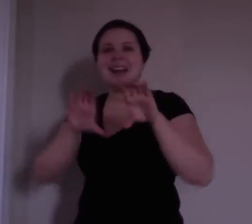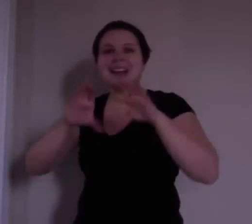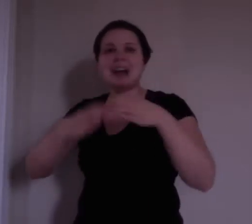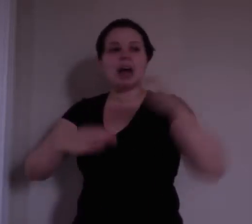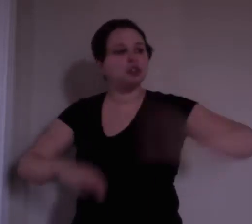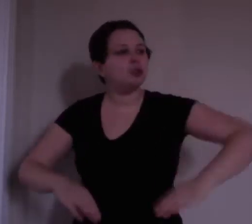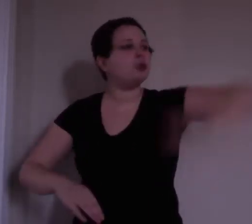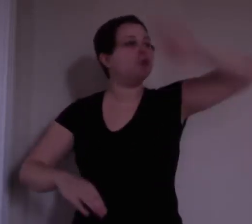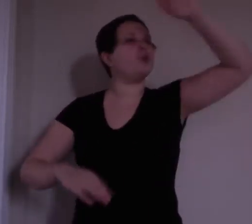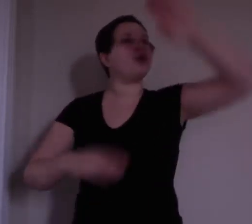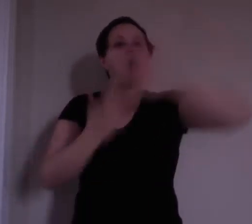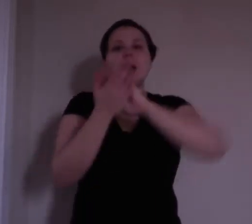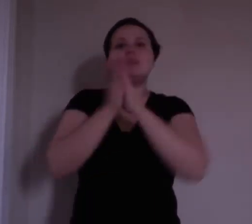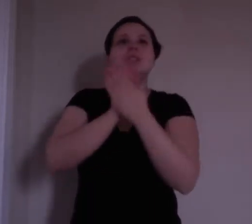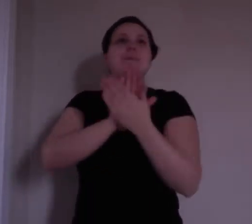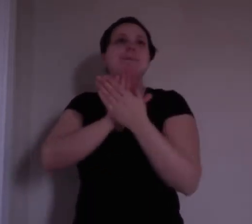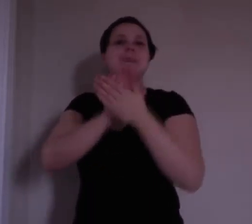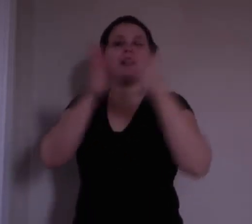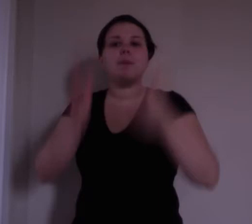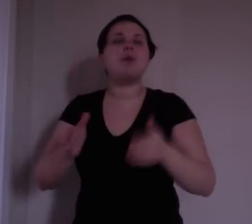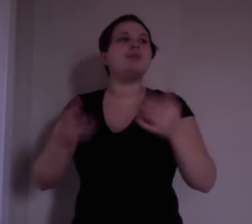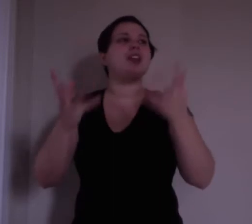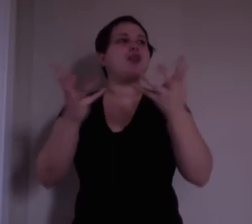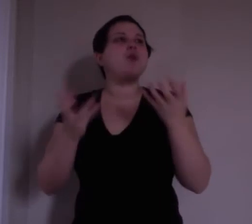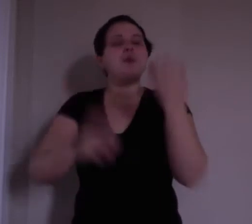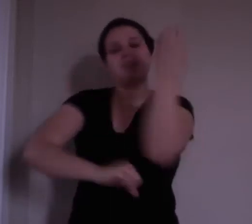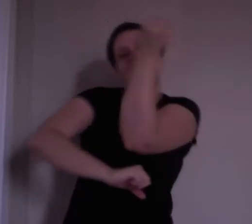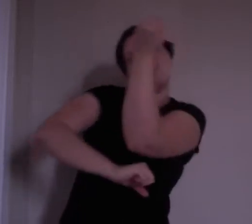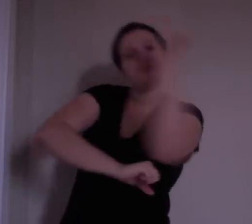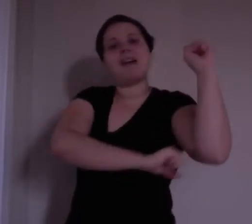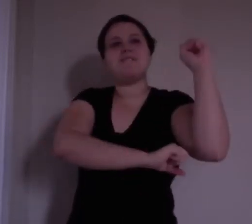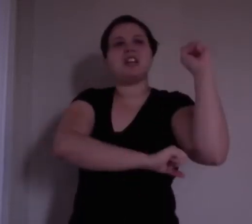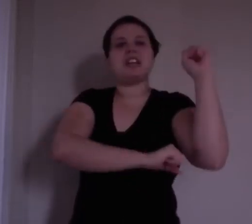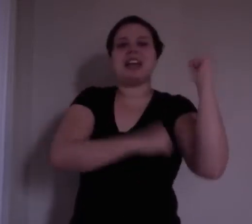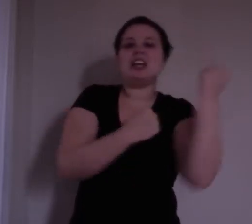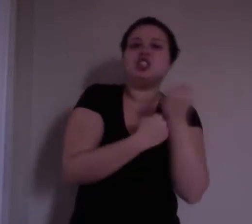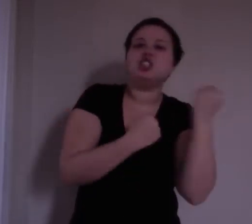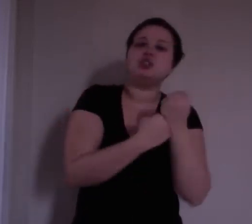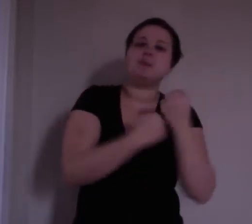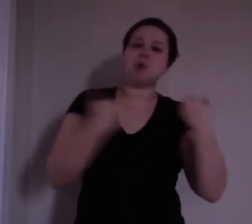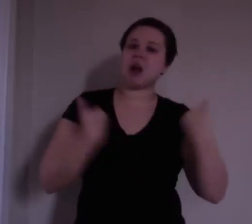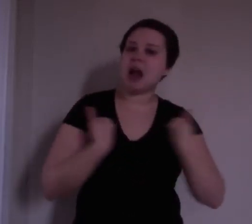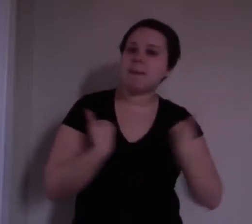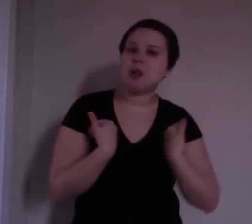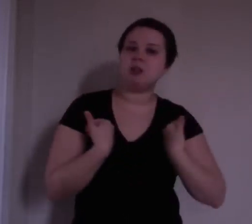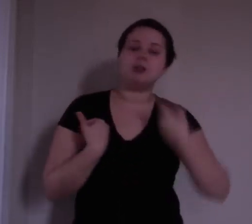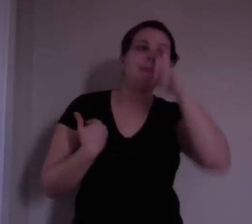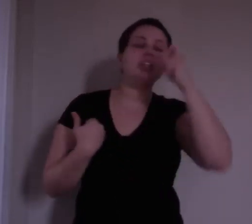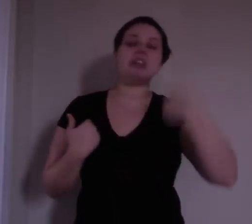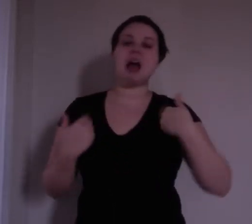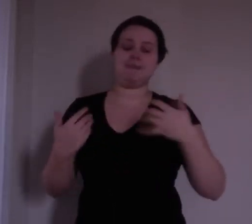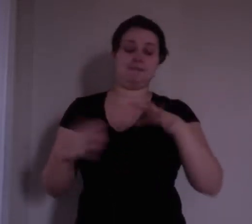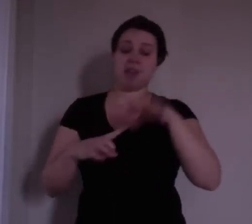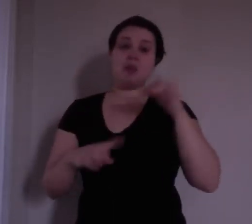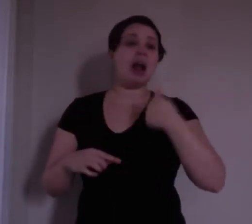wants to raise the roof for animals. Because I found that I could no longer live in peace while there is a